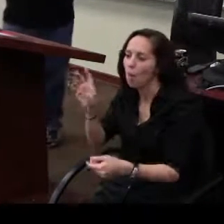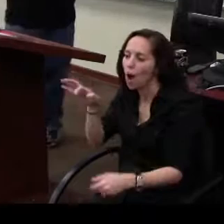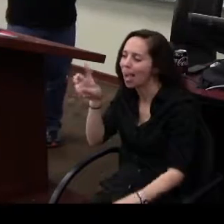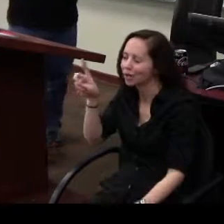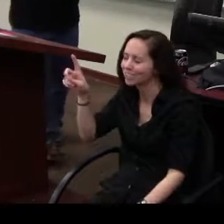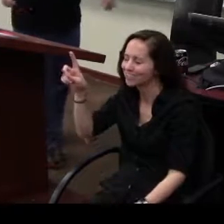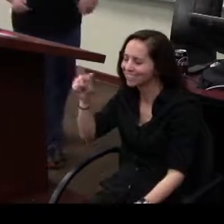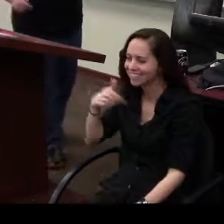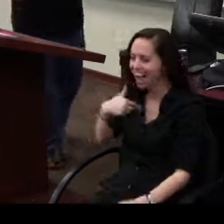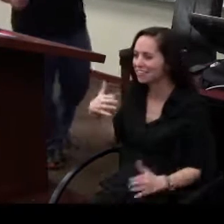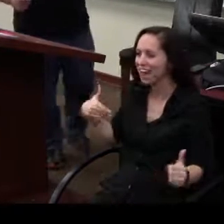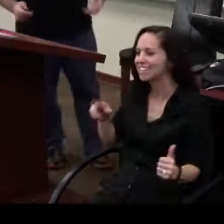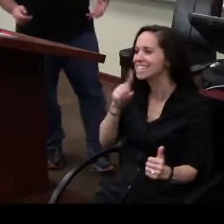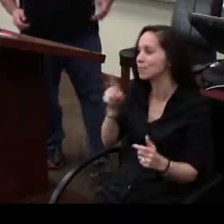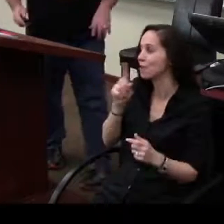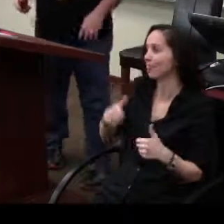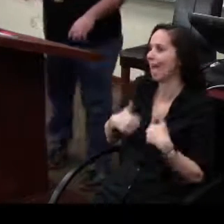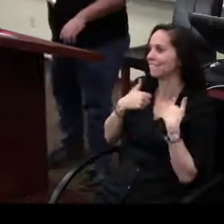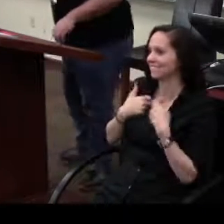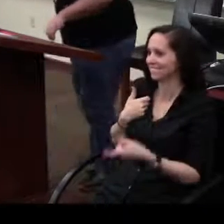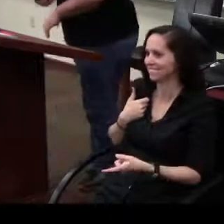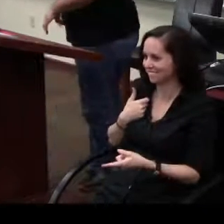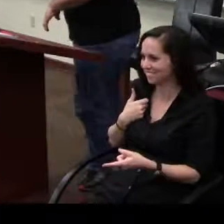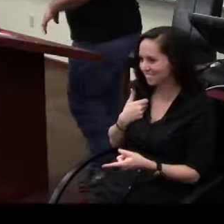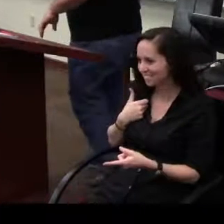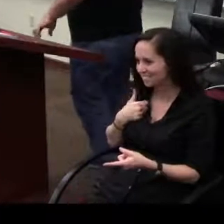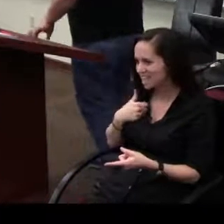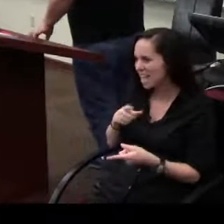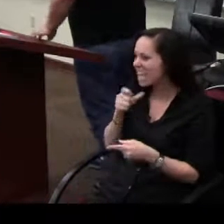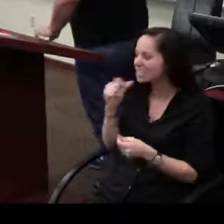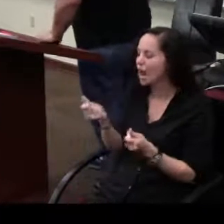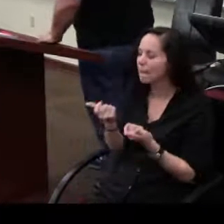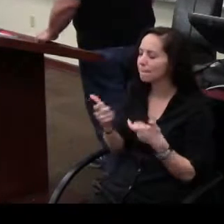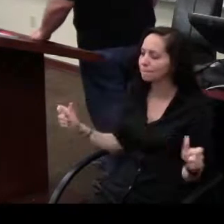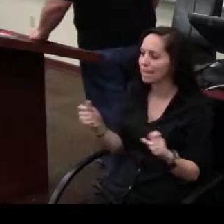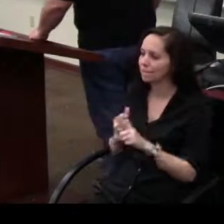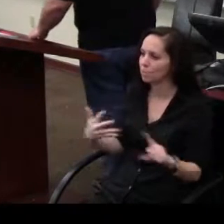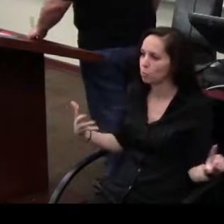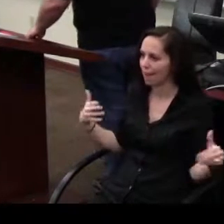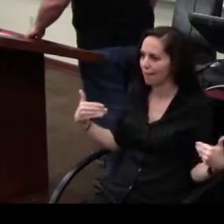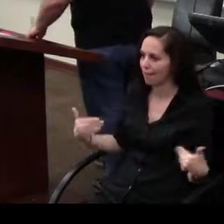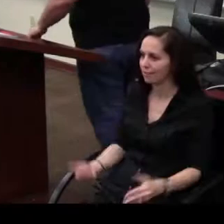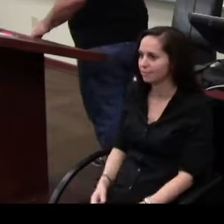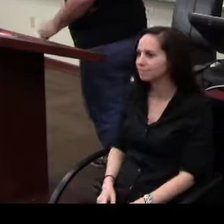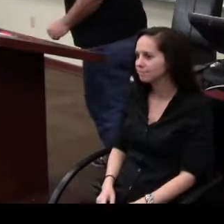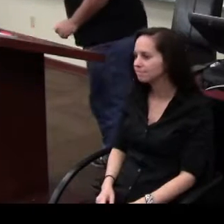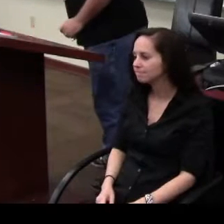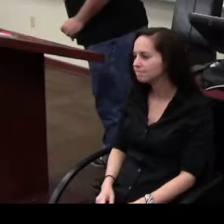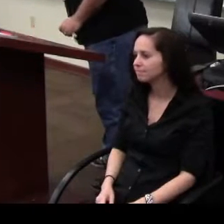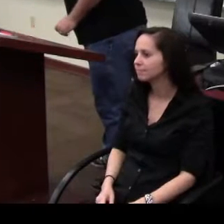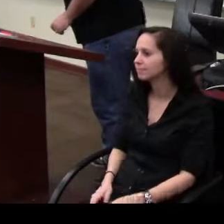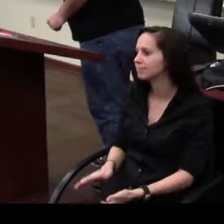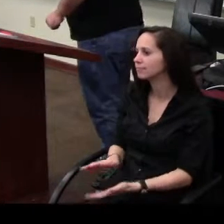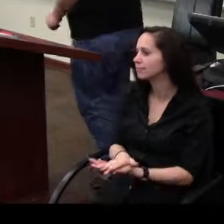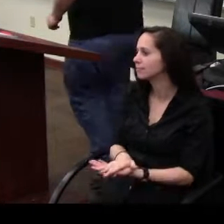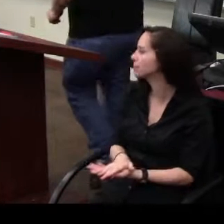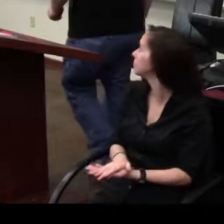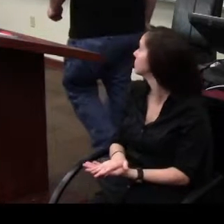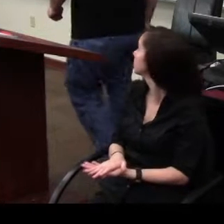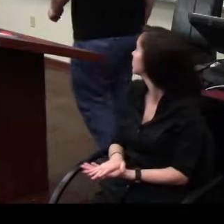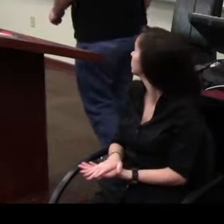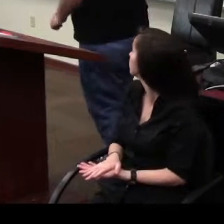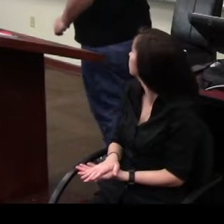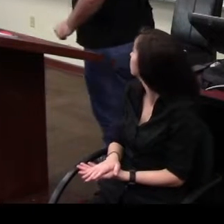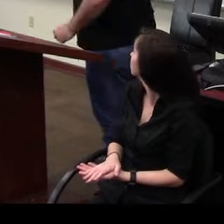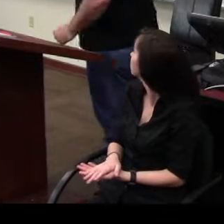but it hasn't really spread huge, okay? The next one, this is a nice jigsaw.